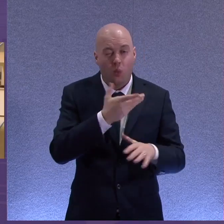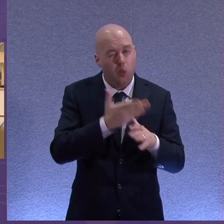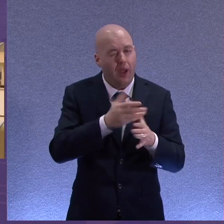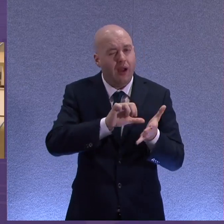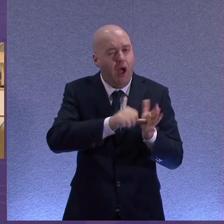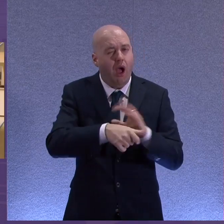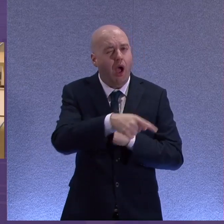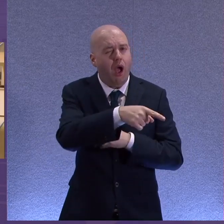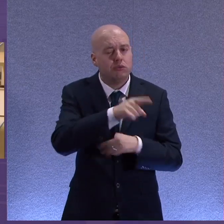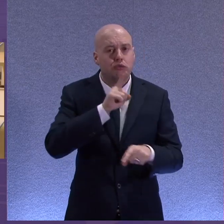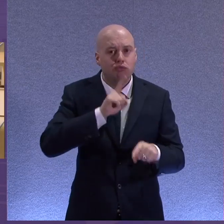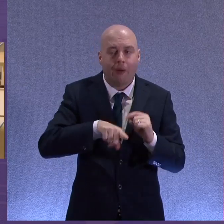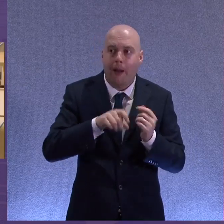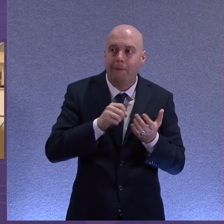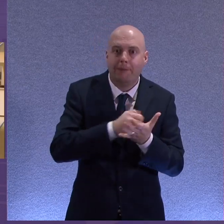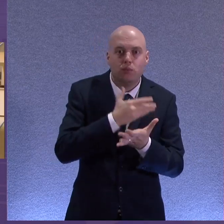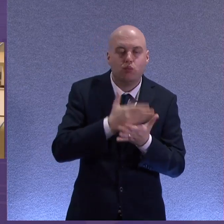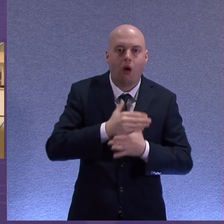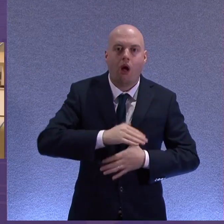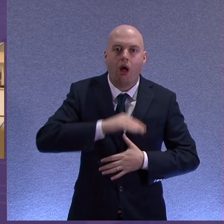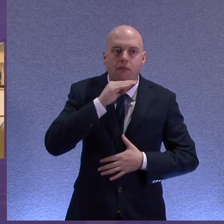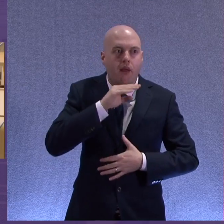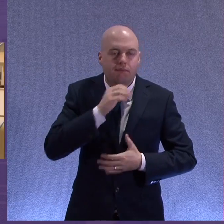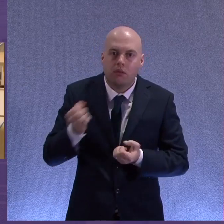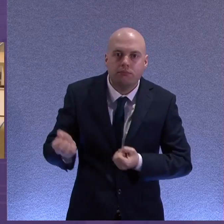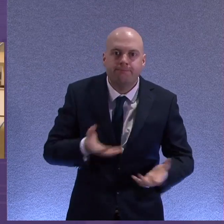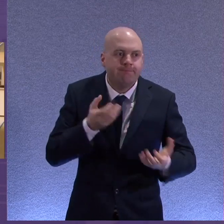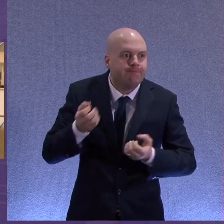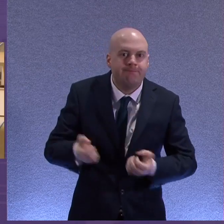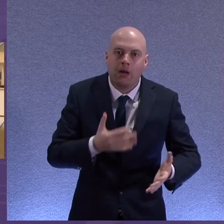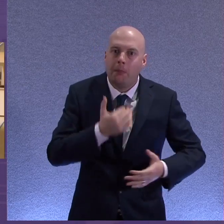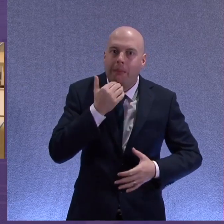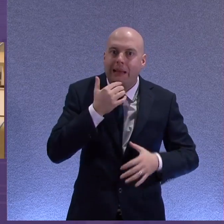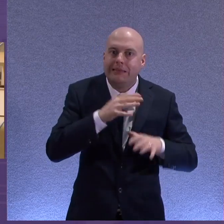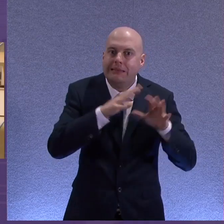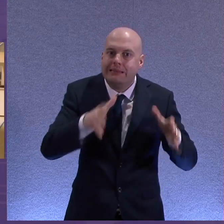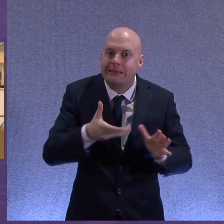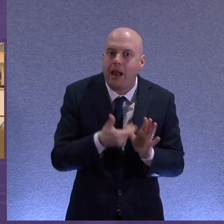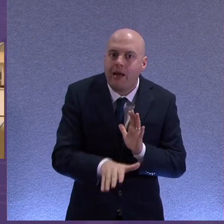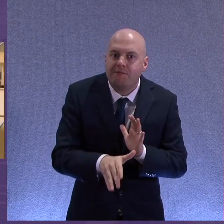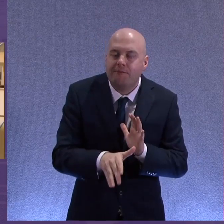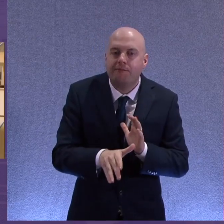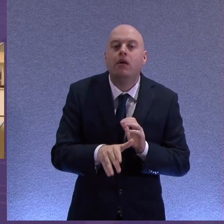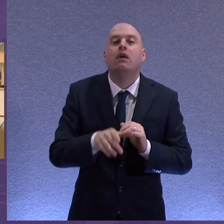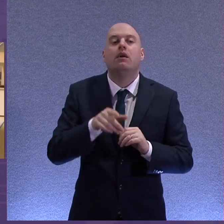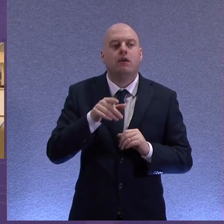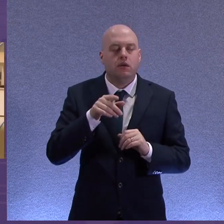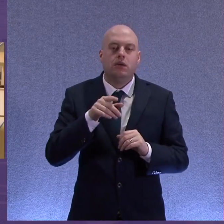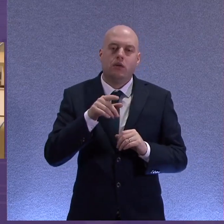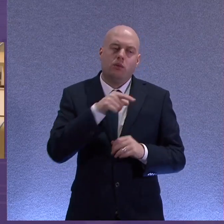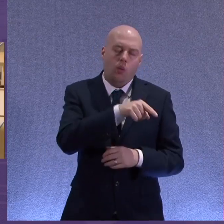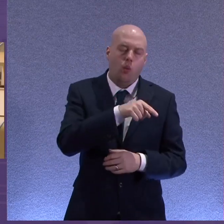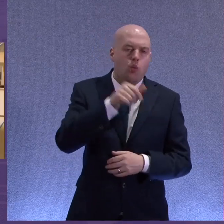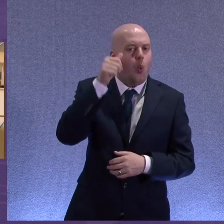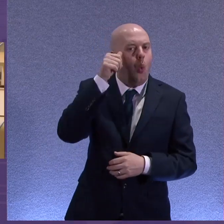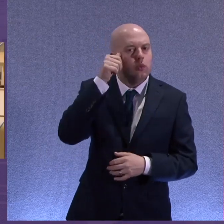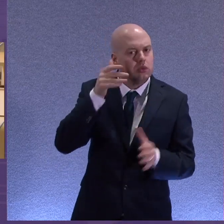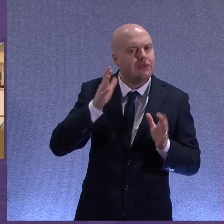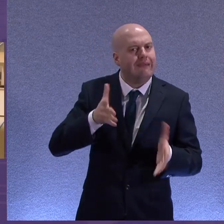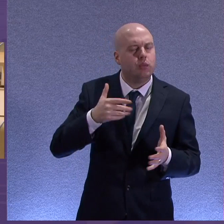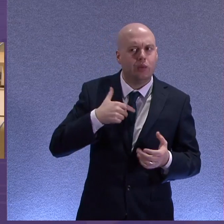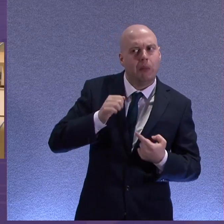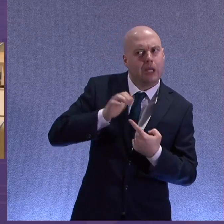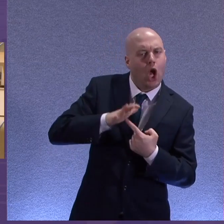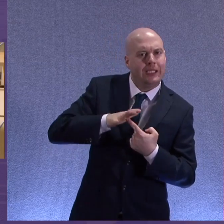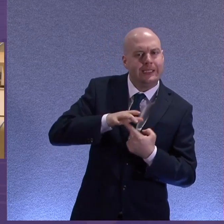sure they have supplies flowing, and also that those who have most priority get the earliest and most